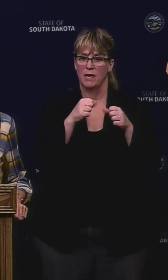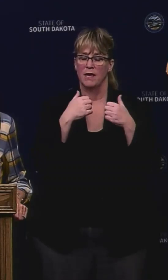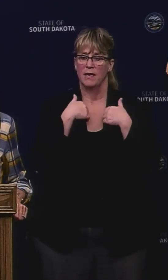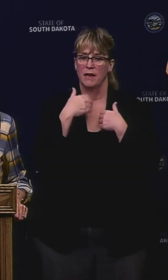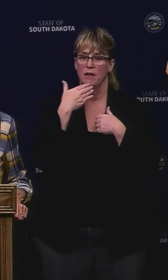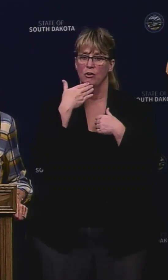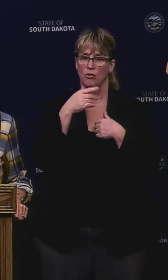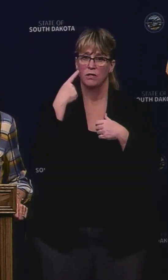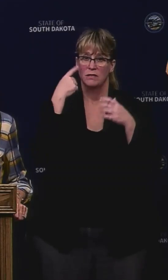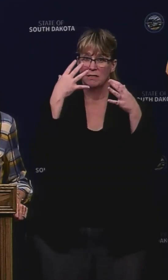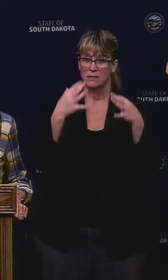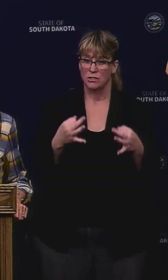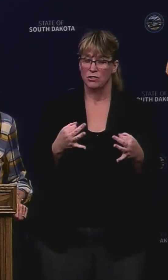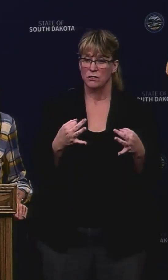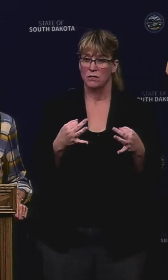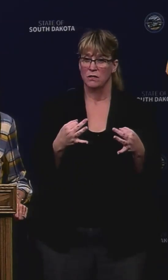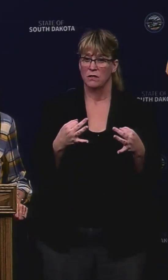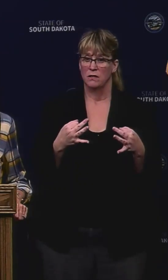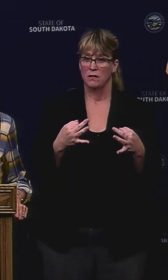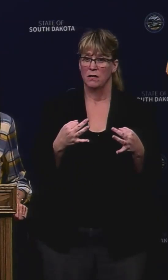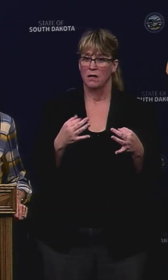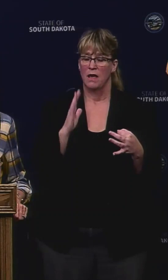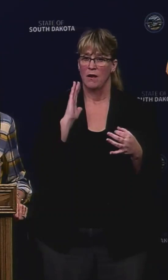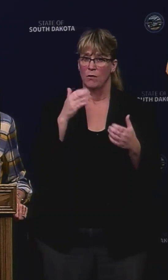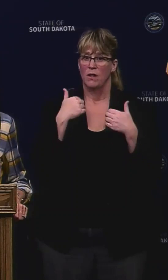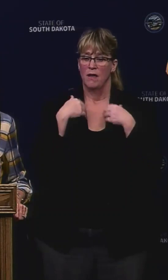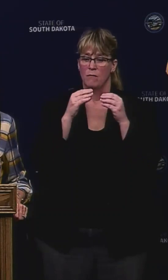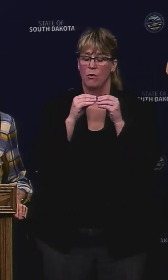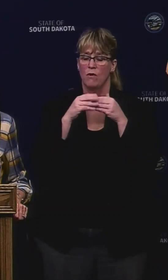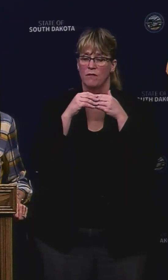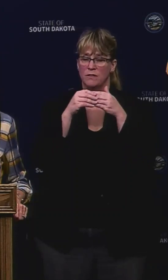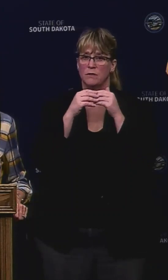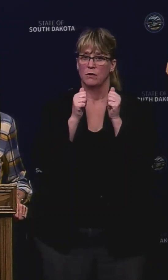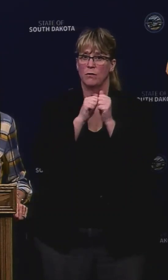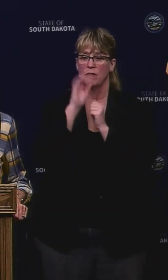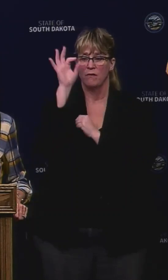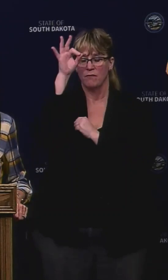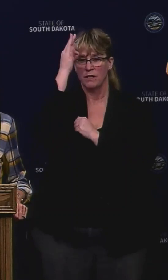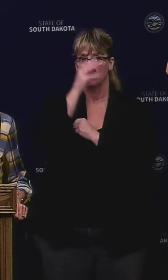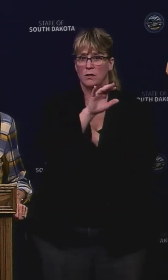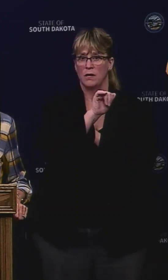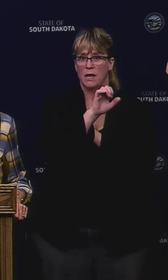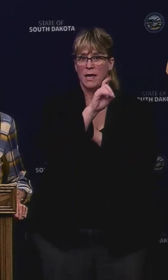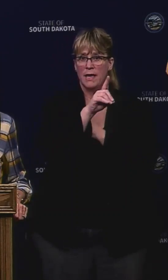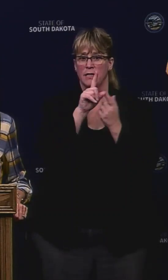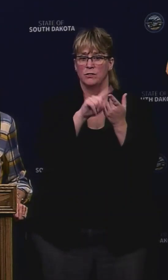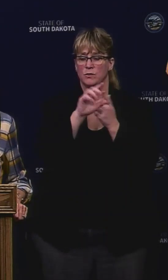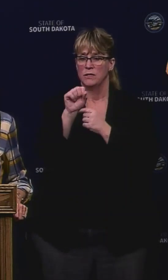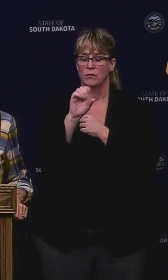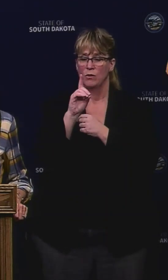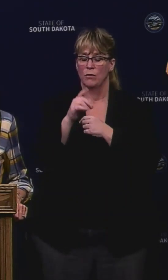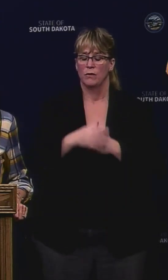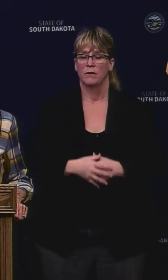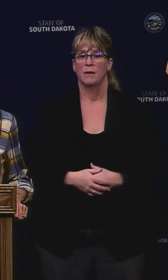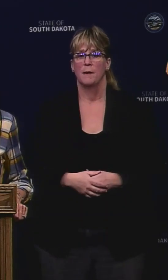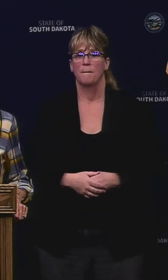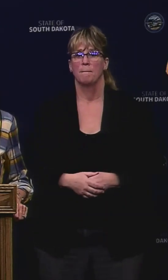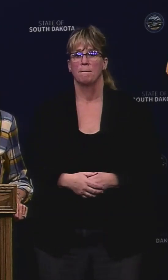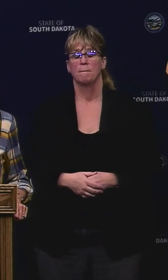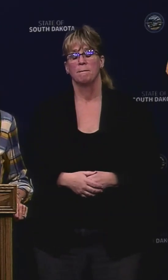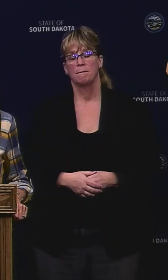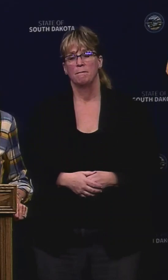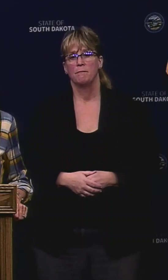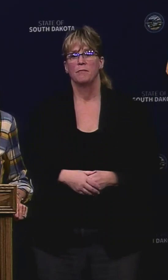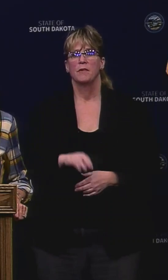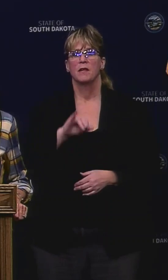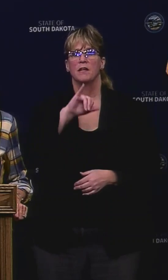and relax some of those restraints that have been put on the federal aid that's been given to South Dakota? Well,